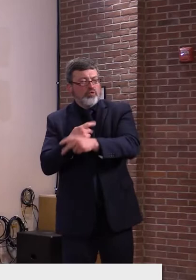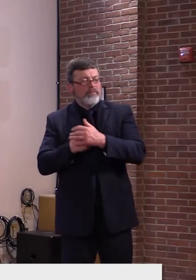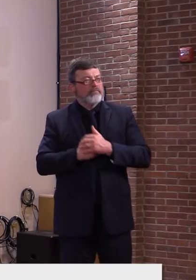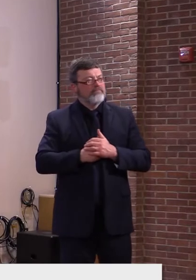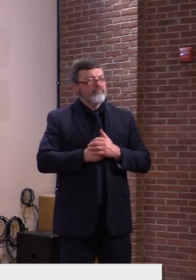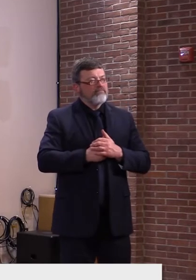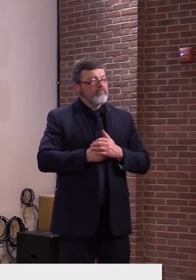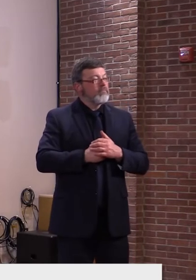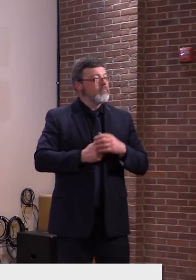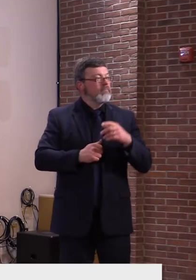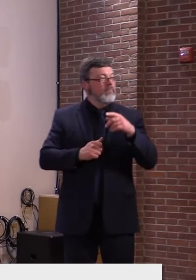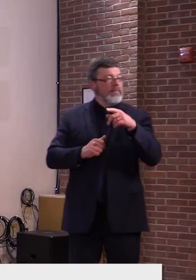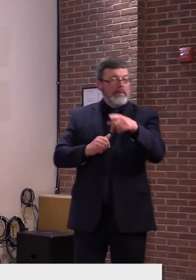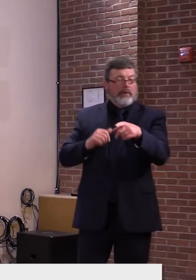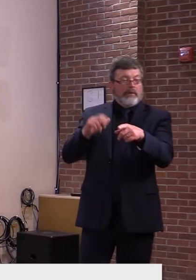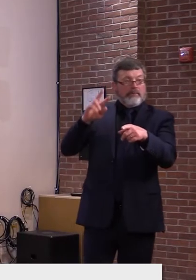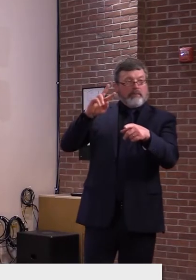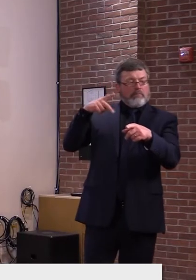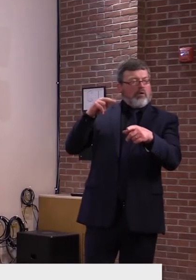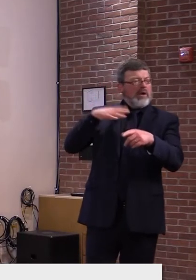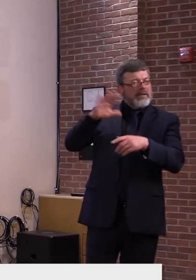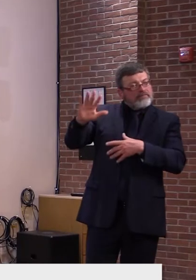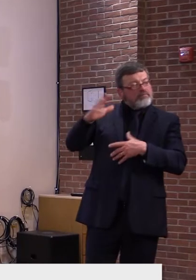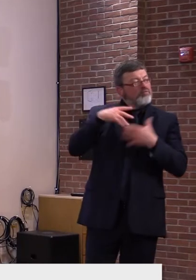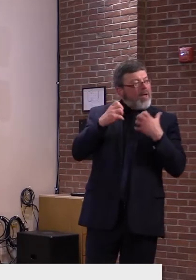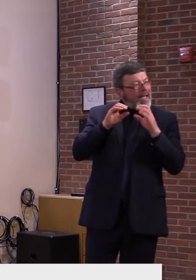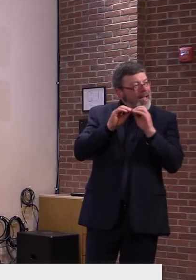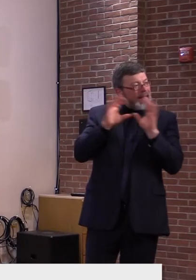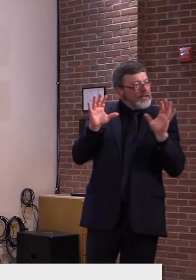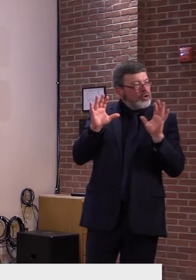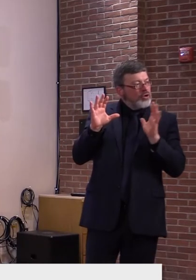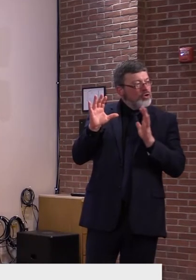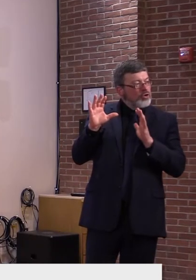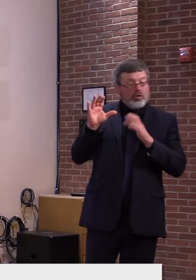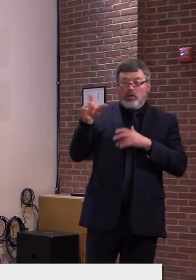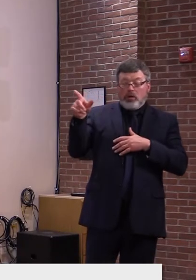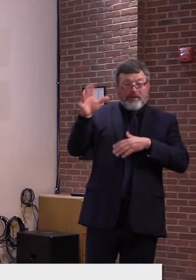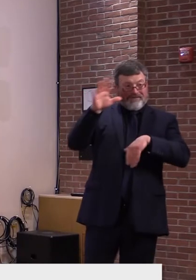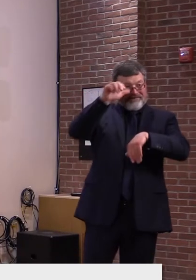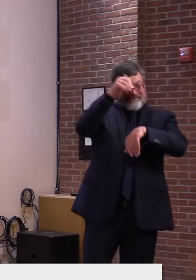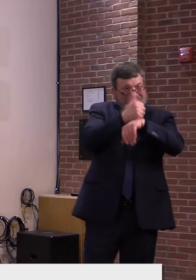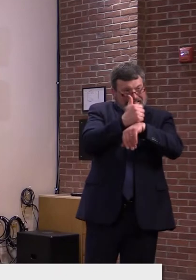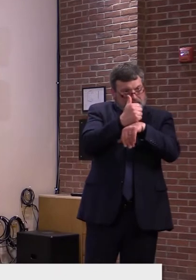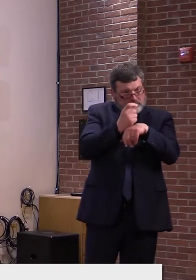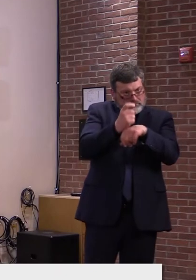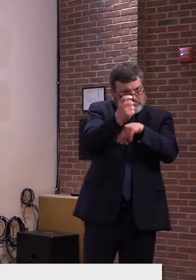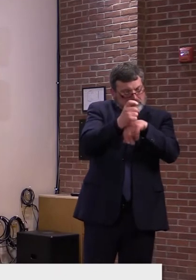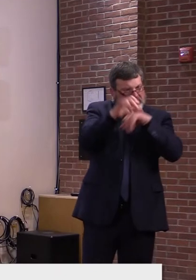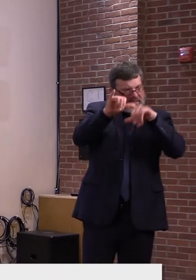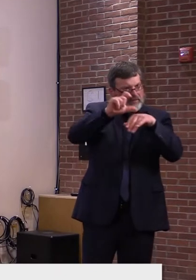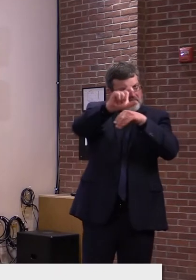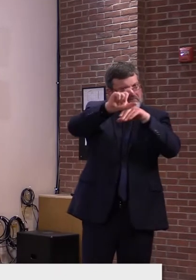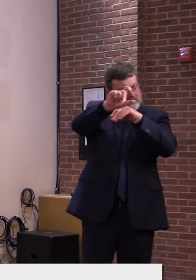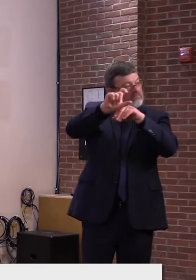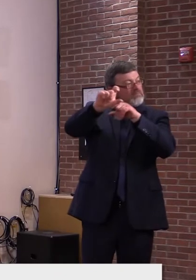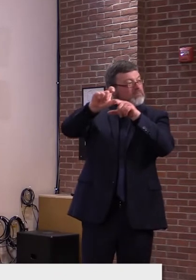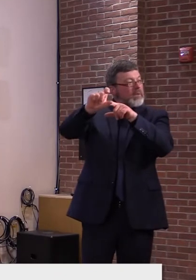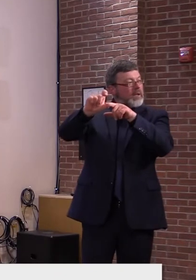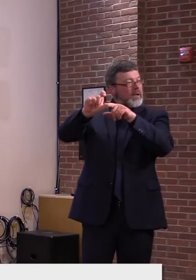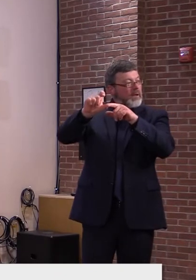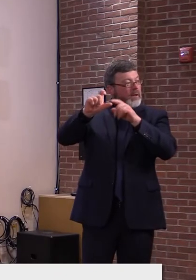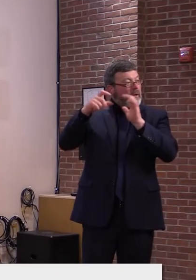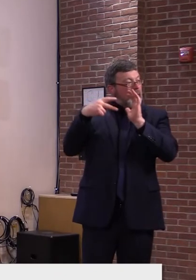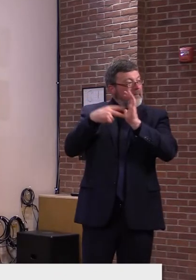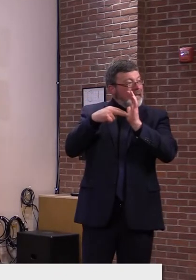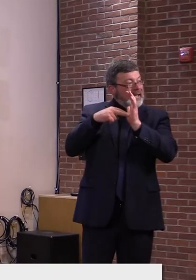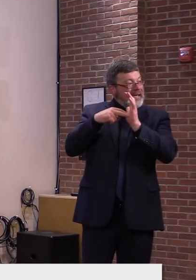reason defined contribution would be better for the state's pension system is because it would be a less generous payout